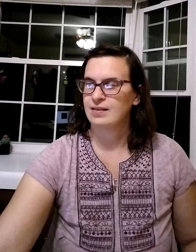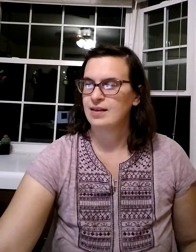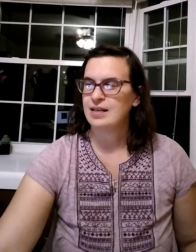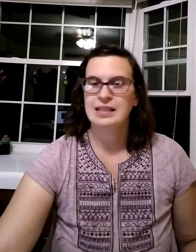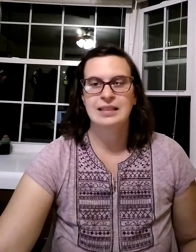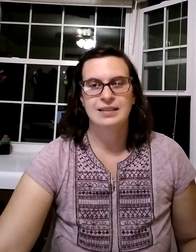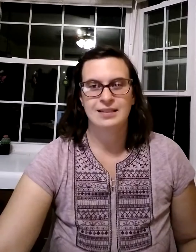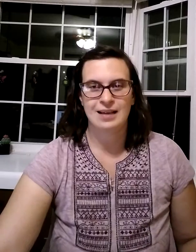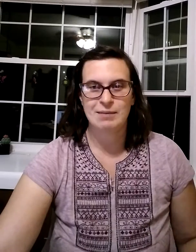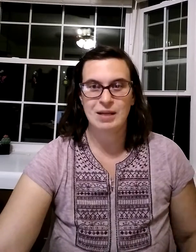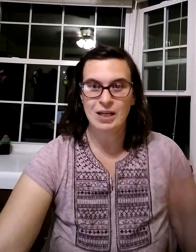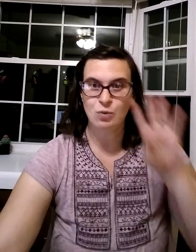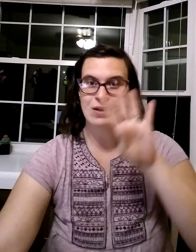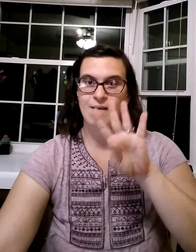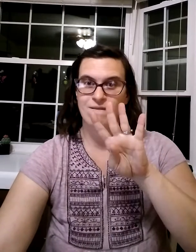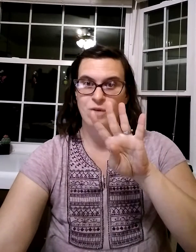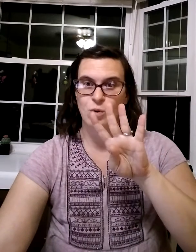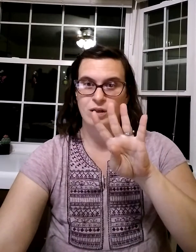Timeline week four.